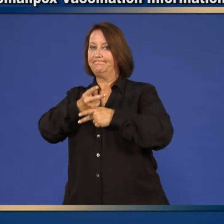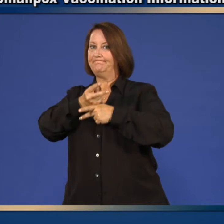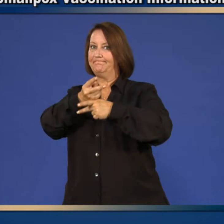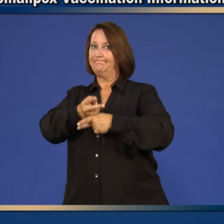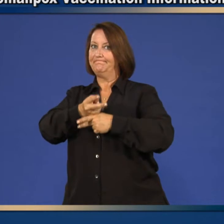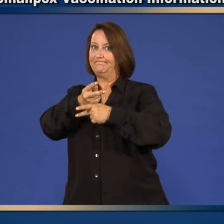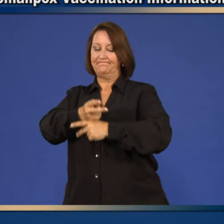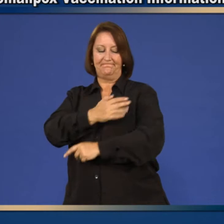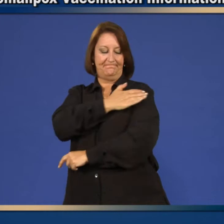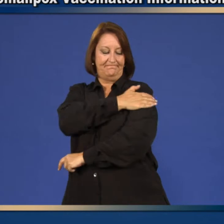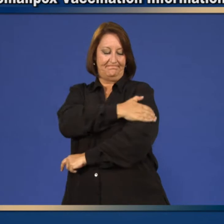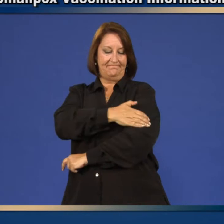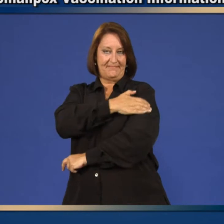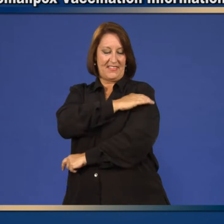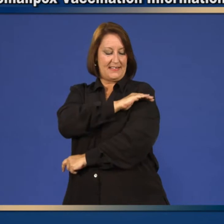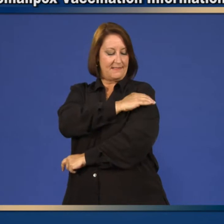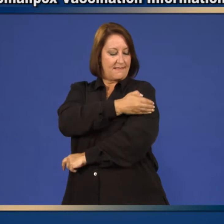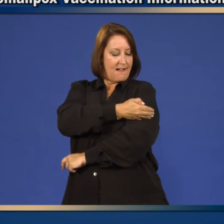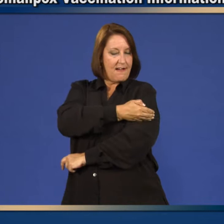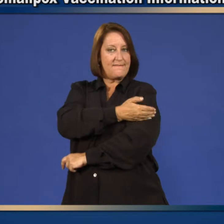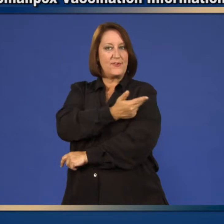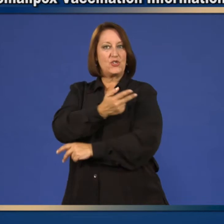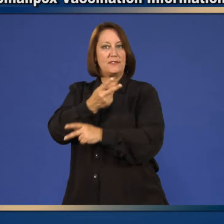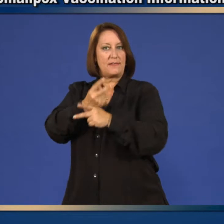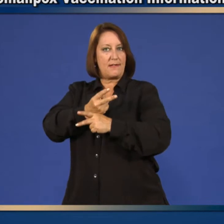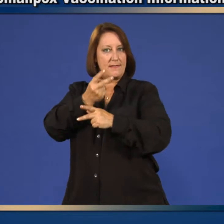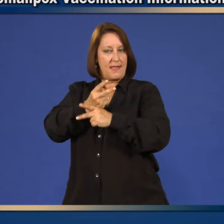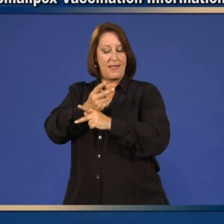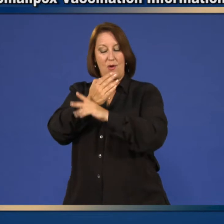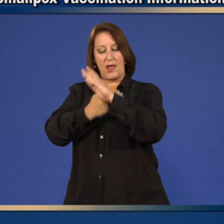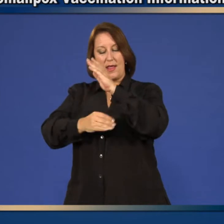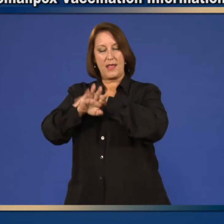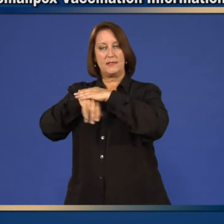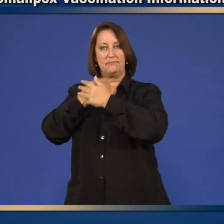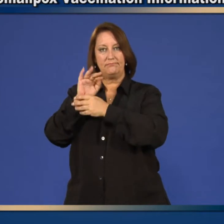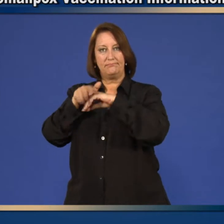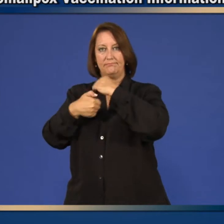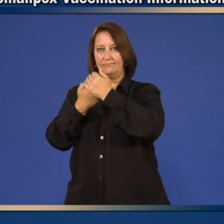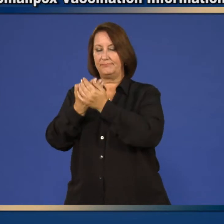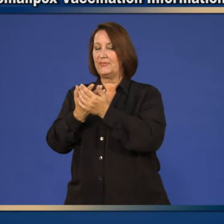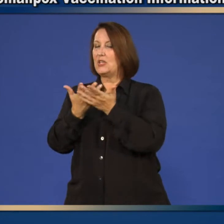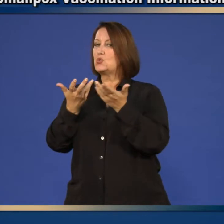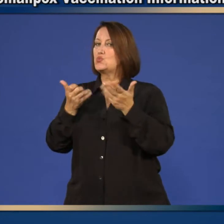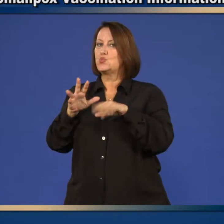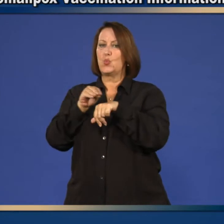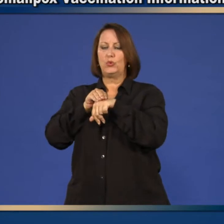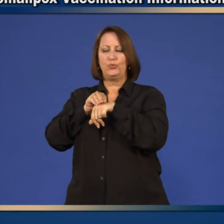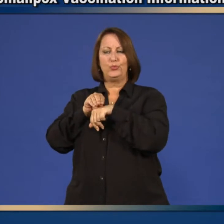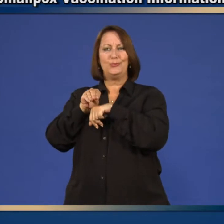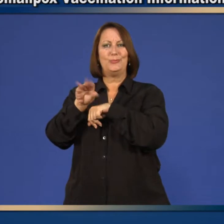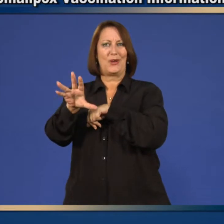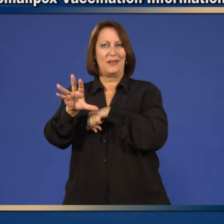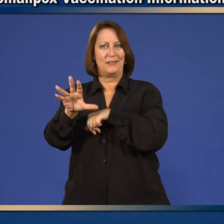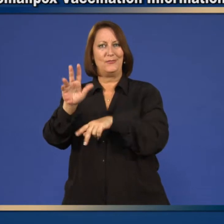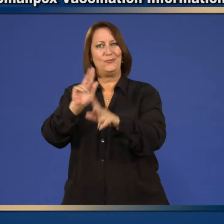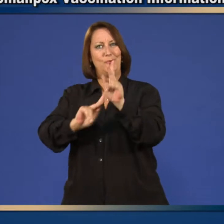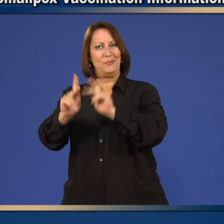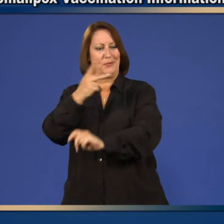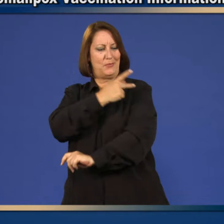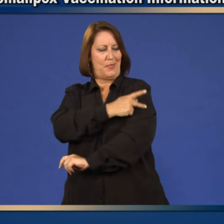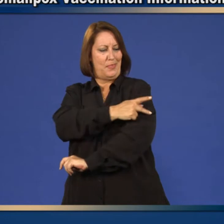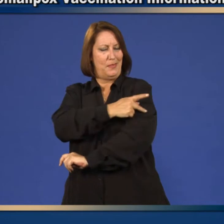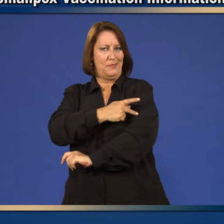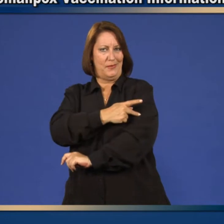site care and hand hygiene, so that their patients will not come into contact with